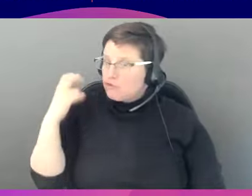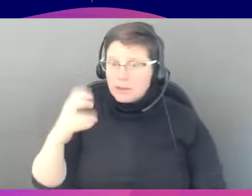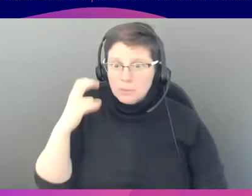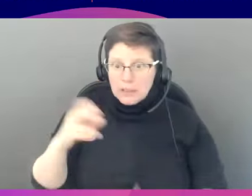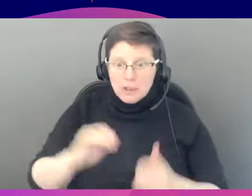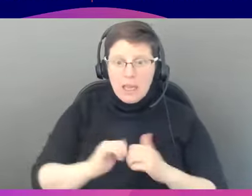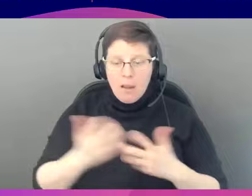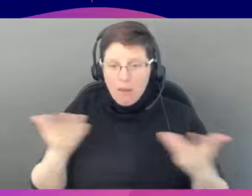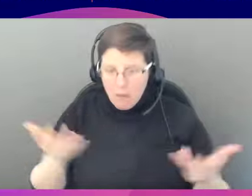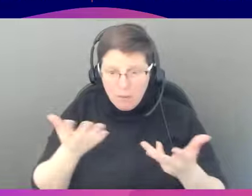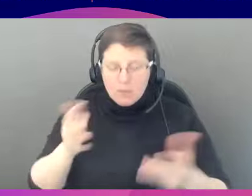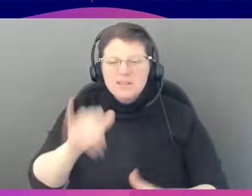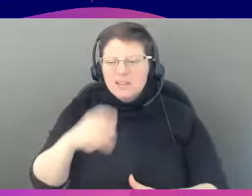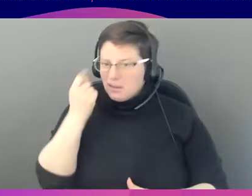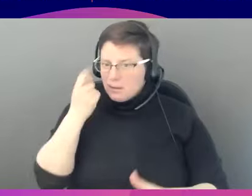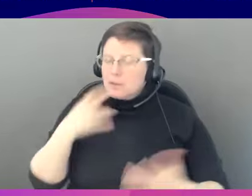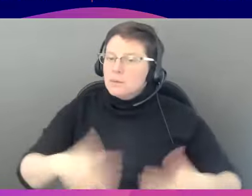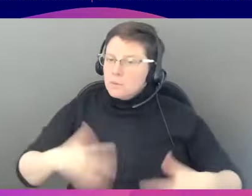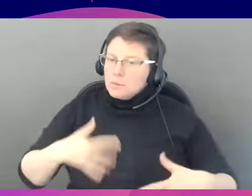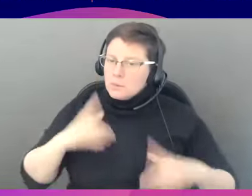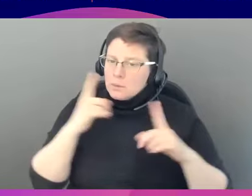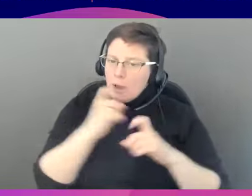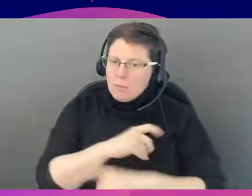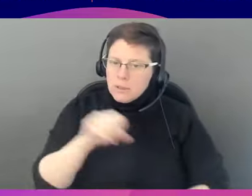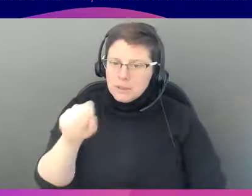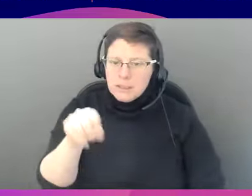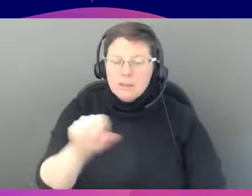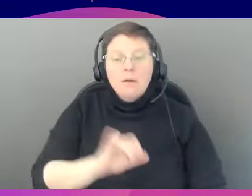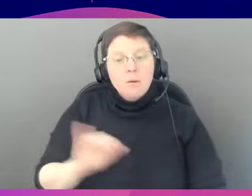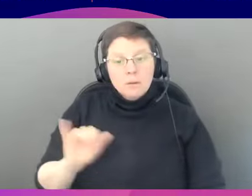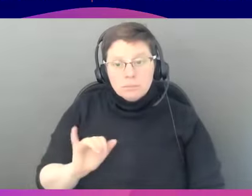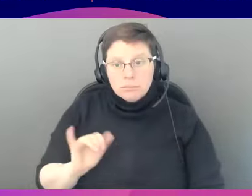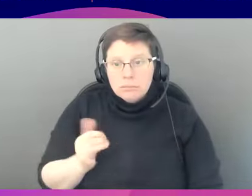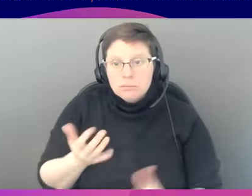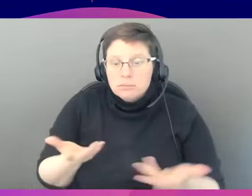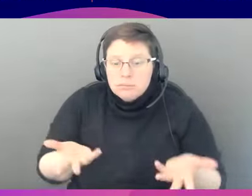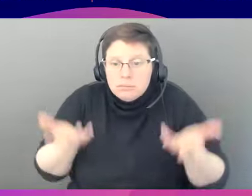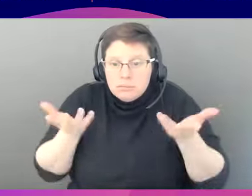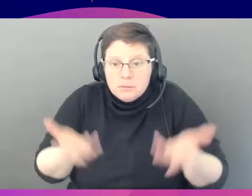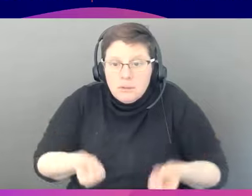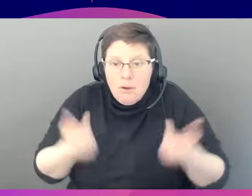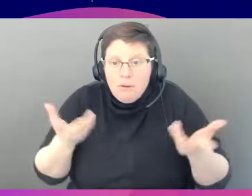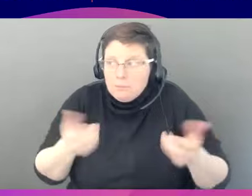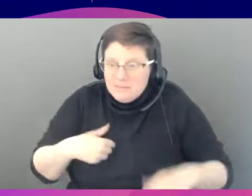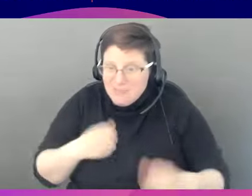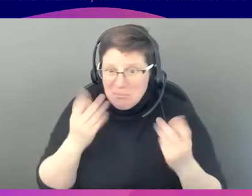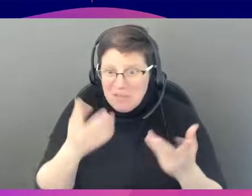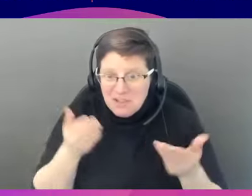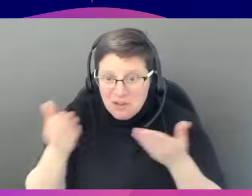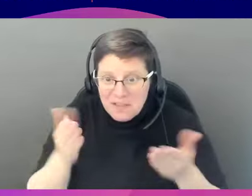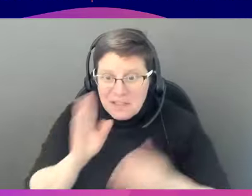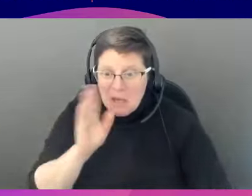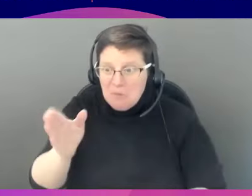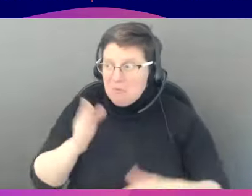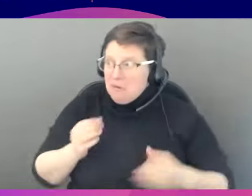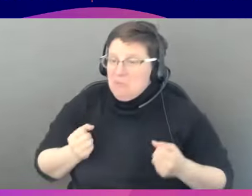concerns. So a lot of complexities there, as well as there's not a lot of services that offer support for